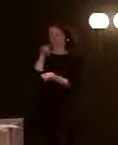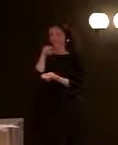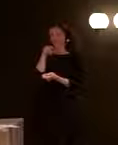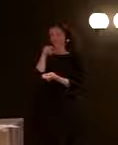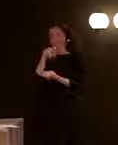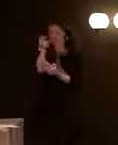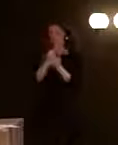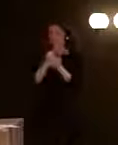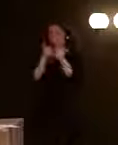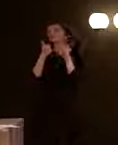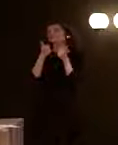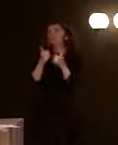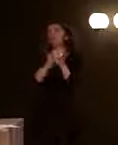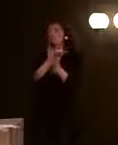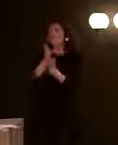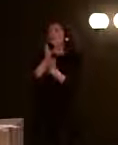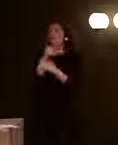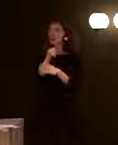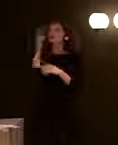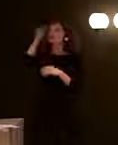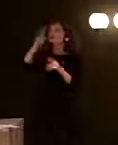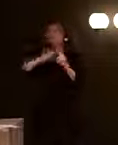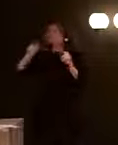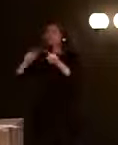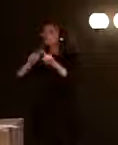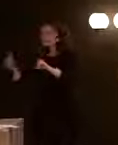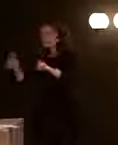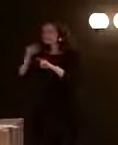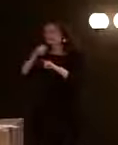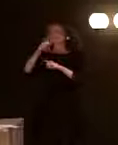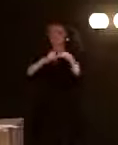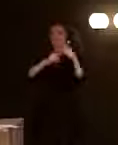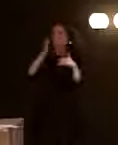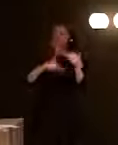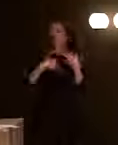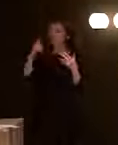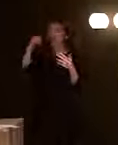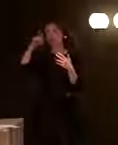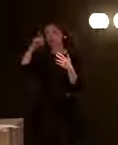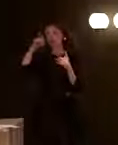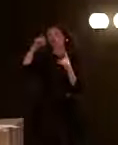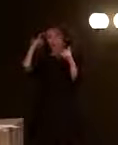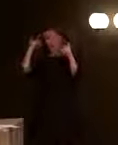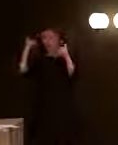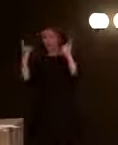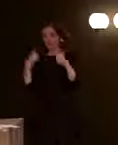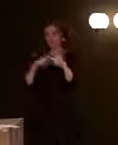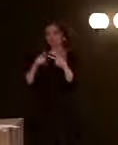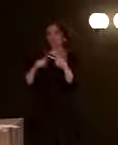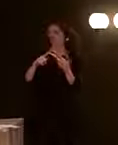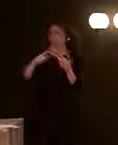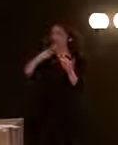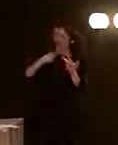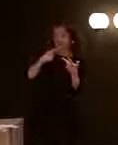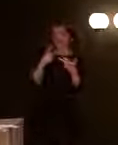developing different kinds of skills, critical thinking skills, then language skills. And it is good that in